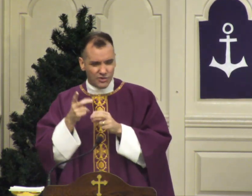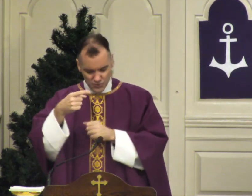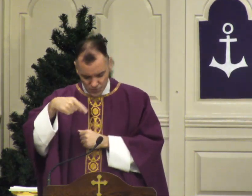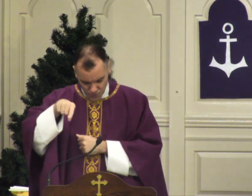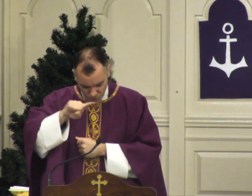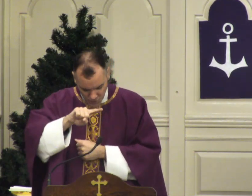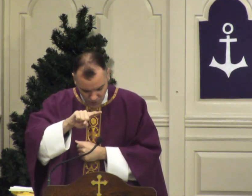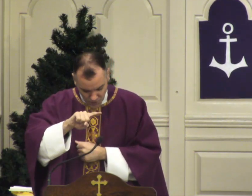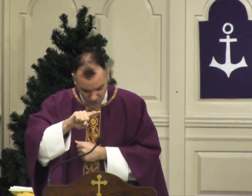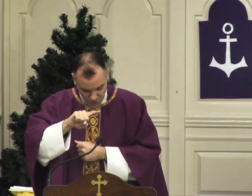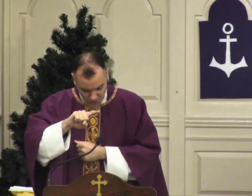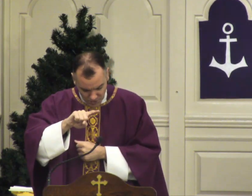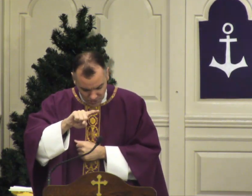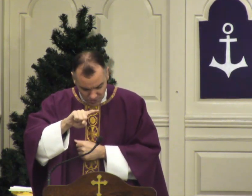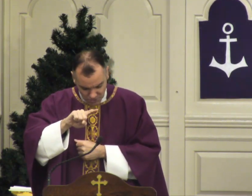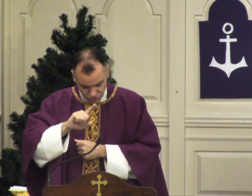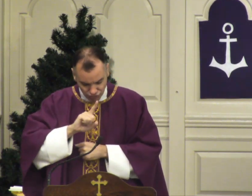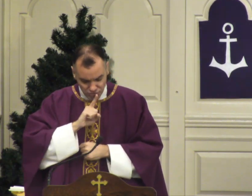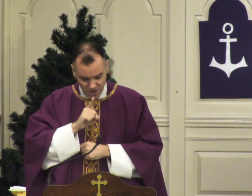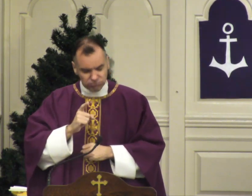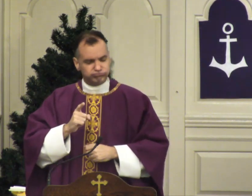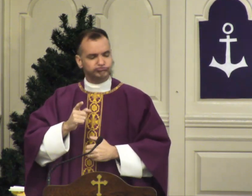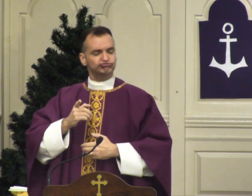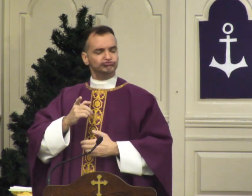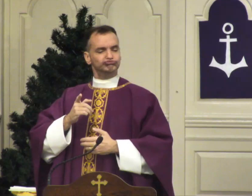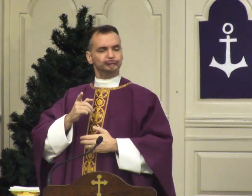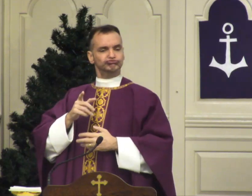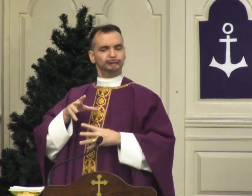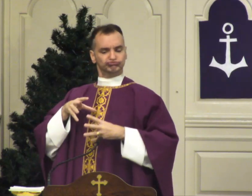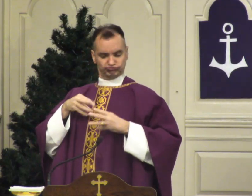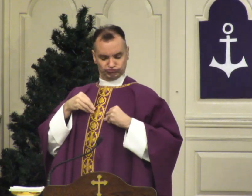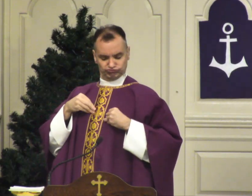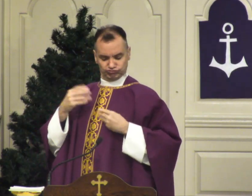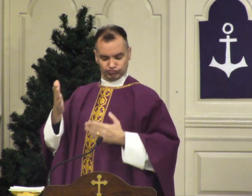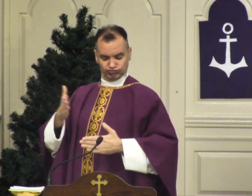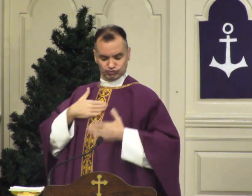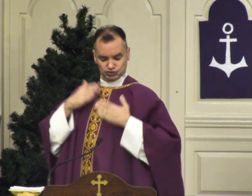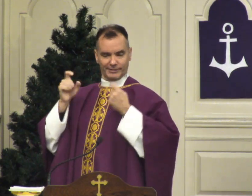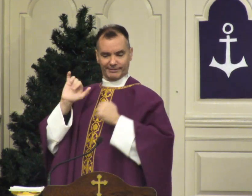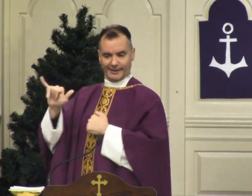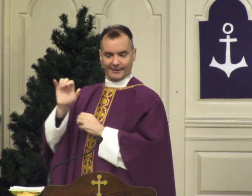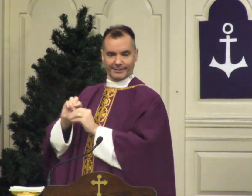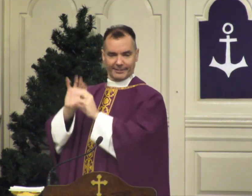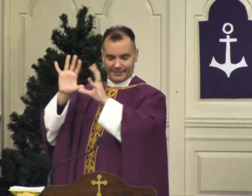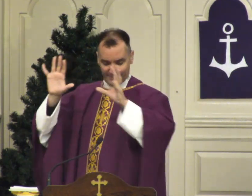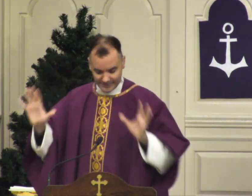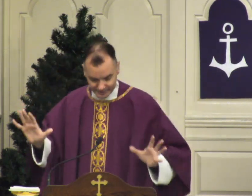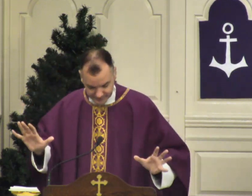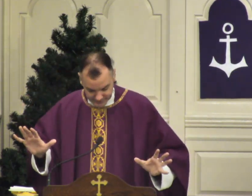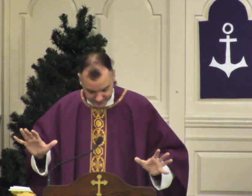and for a while you were content to rejoice in his light.